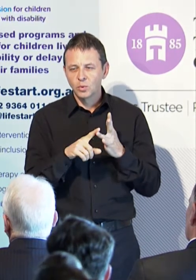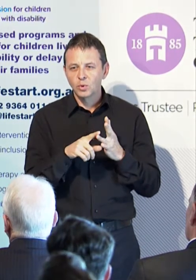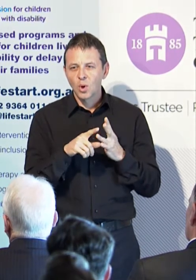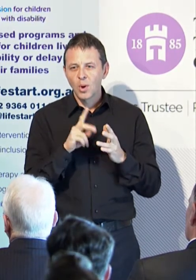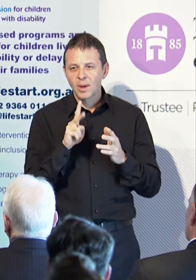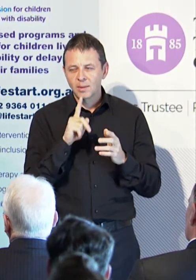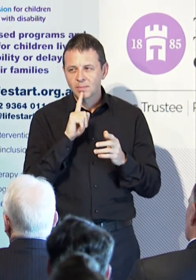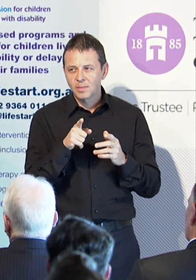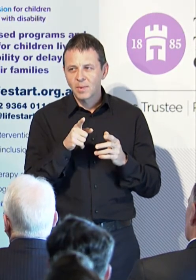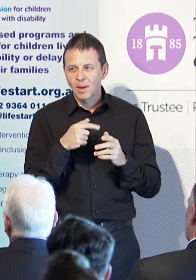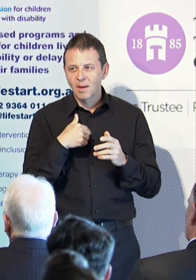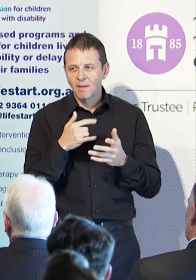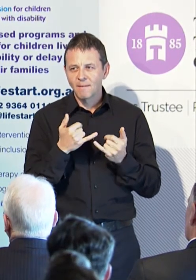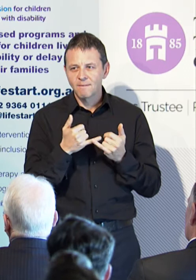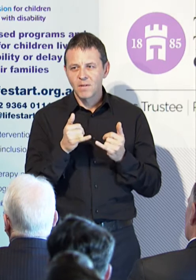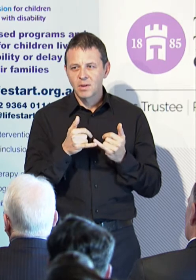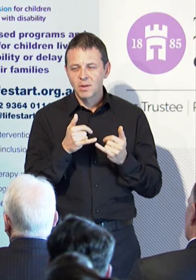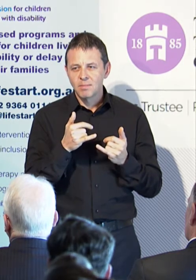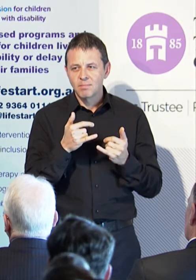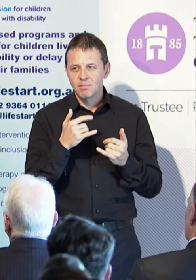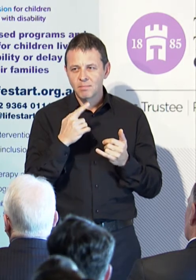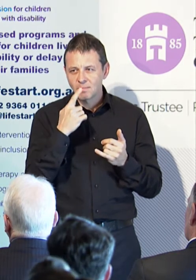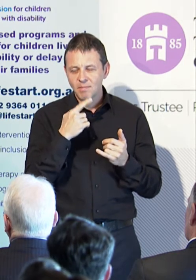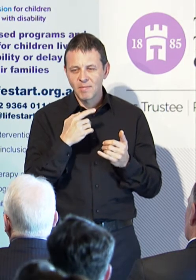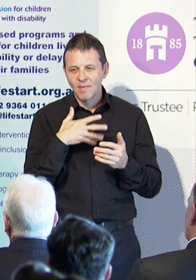me to be here. I'd like to say,